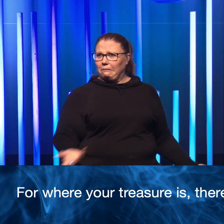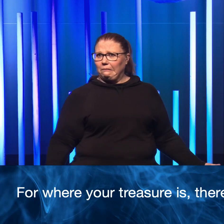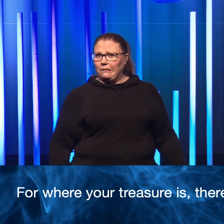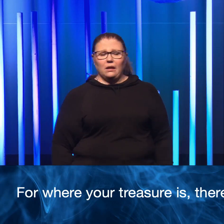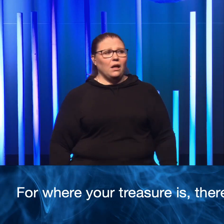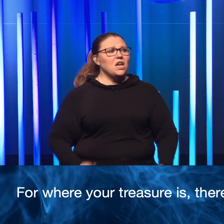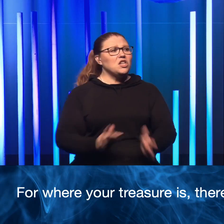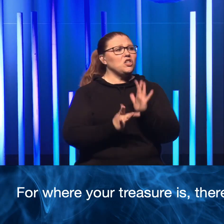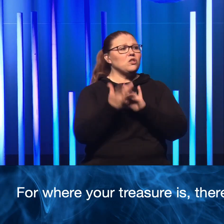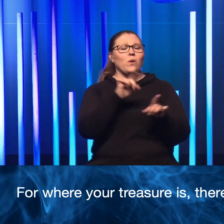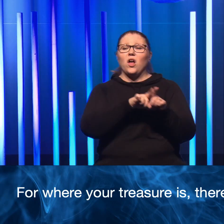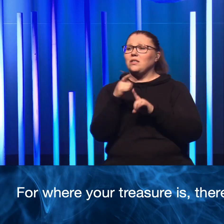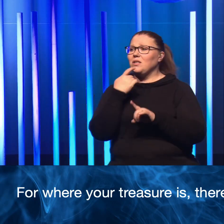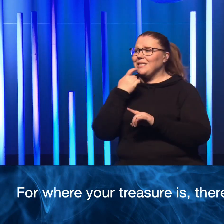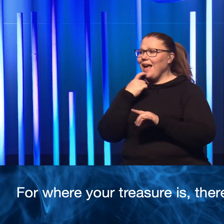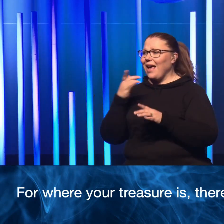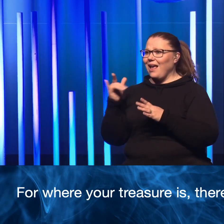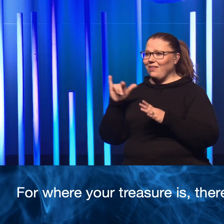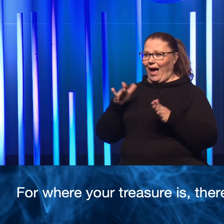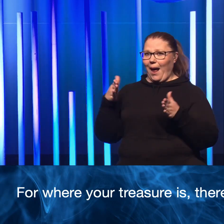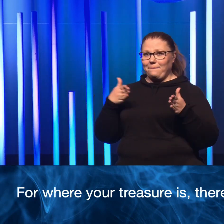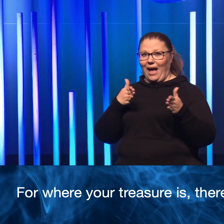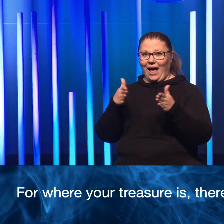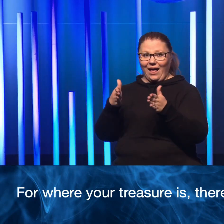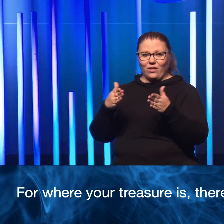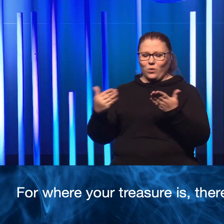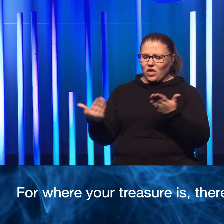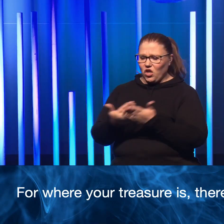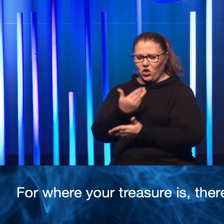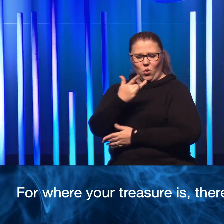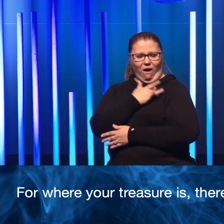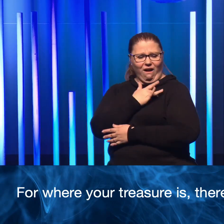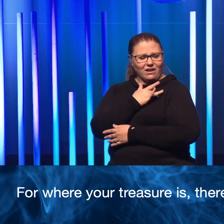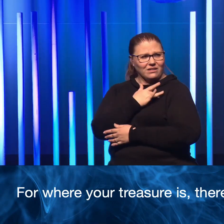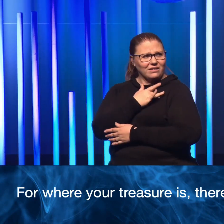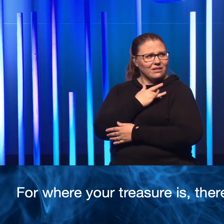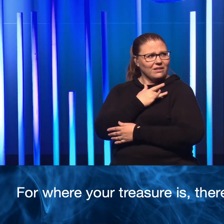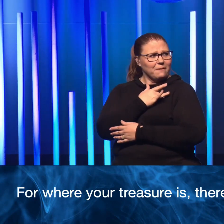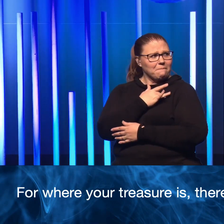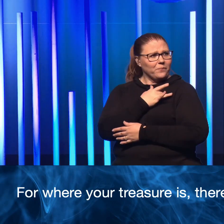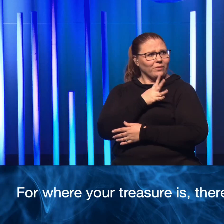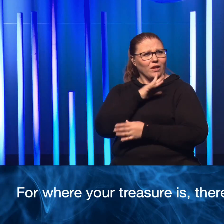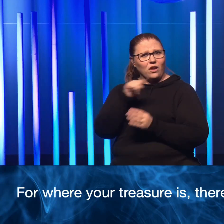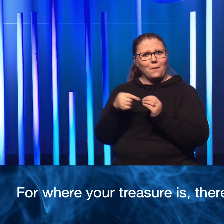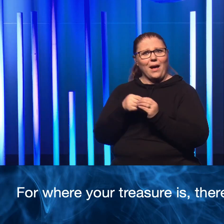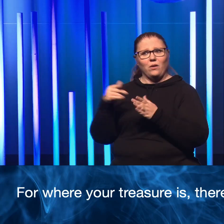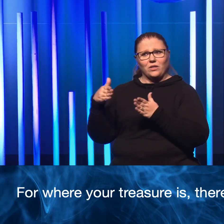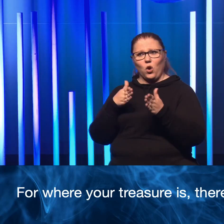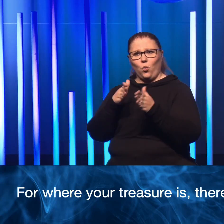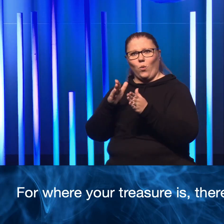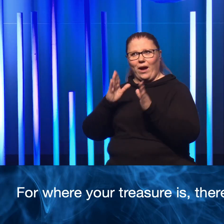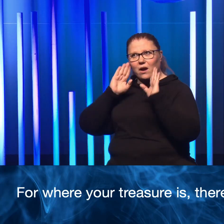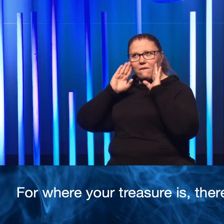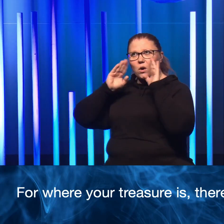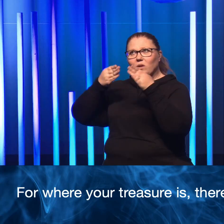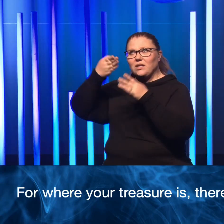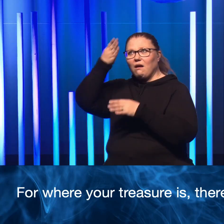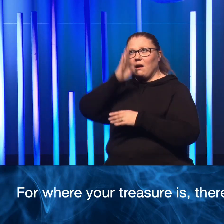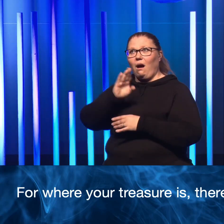And Jesus would also say that this path, this way, was a way of a new heart, right? He would talk about it being a way of centering on